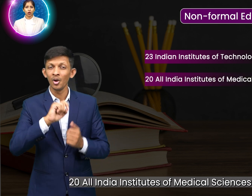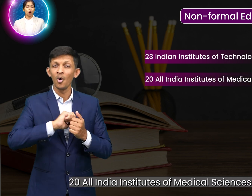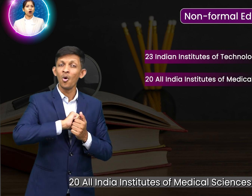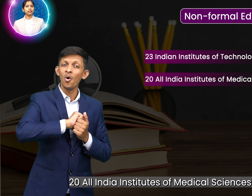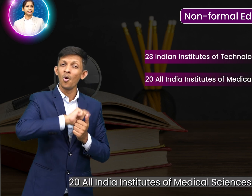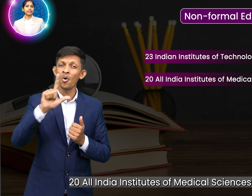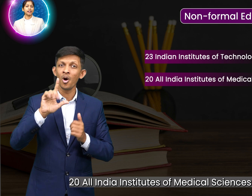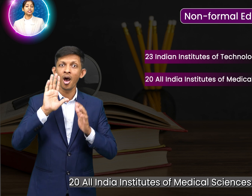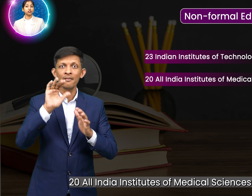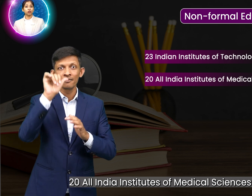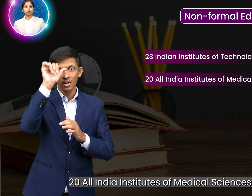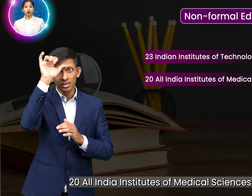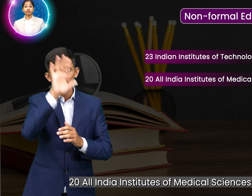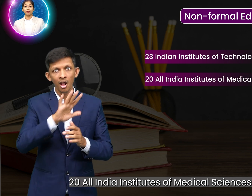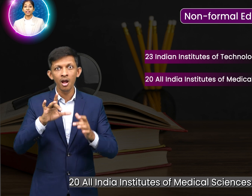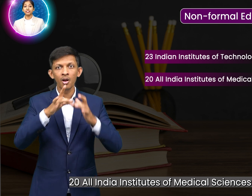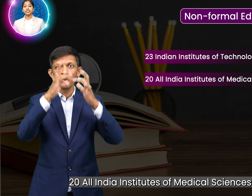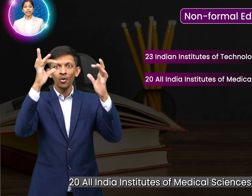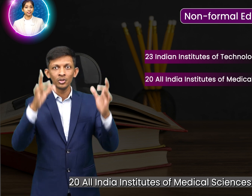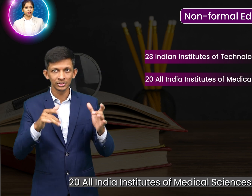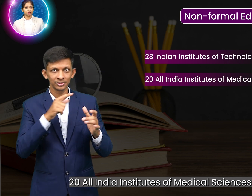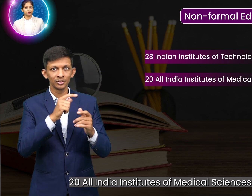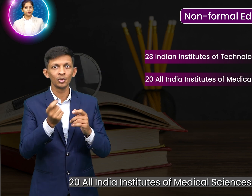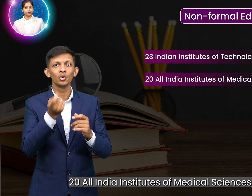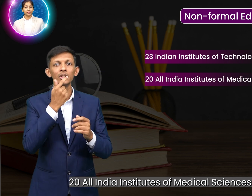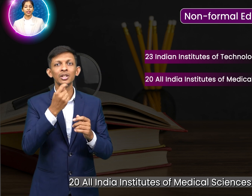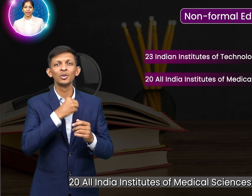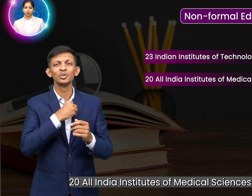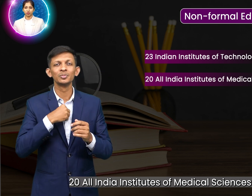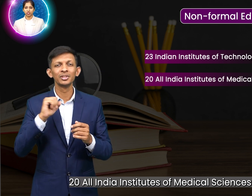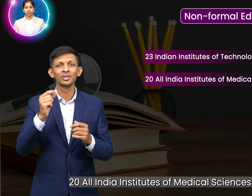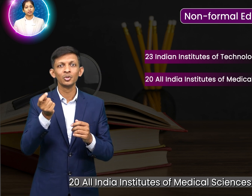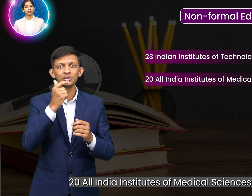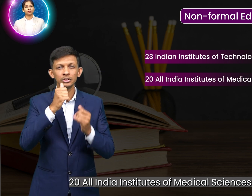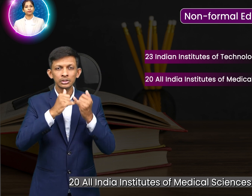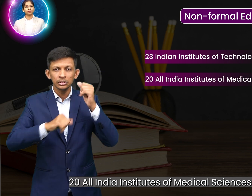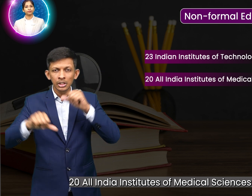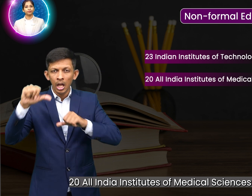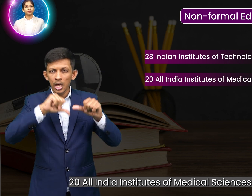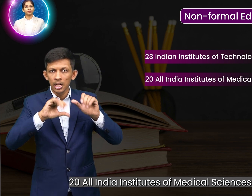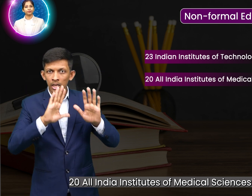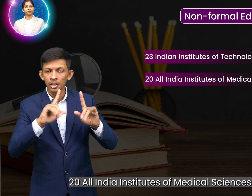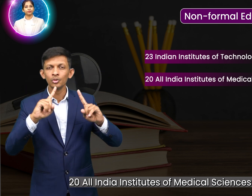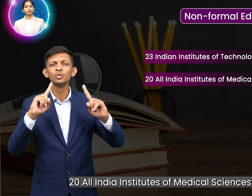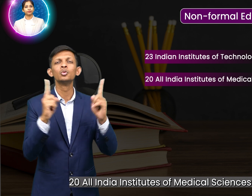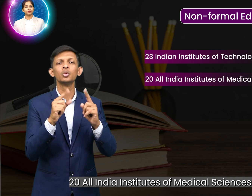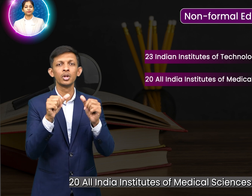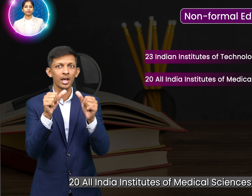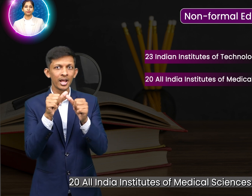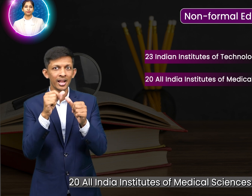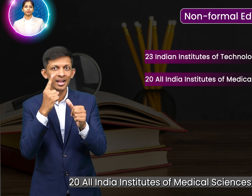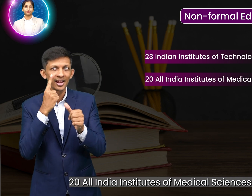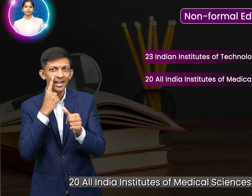20 All India Institutes of Medical Sciences (AIIMS),